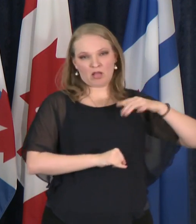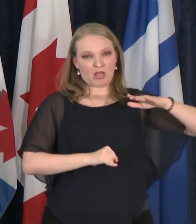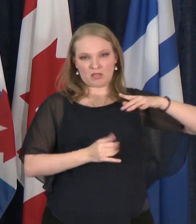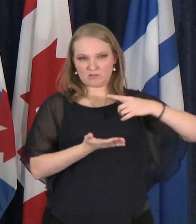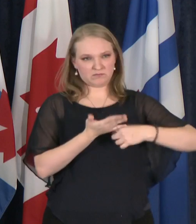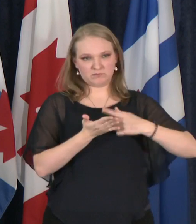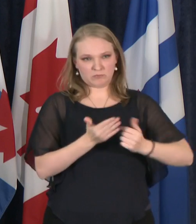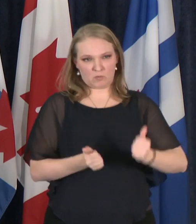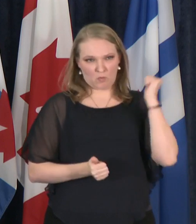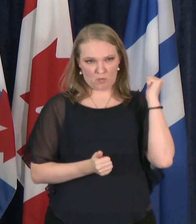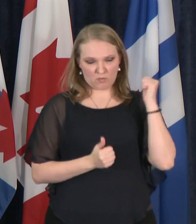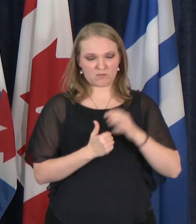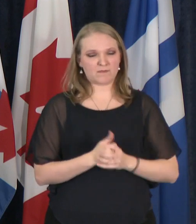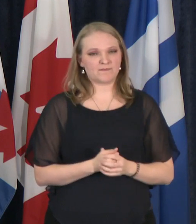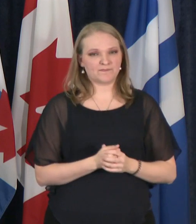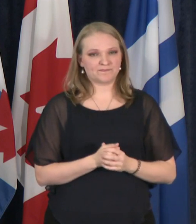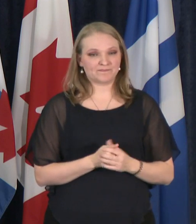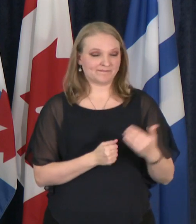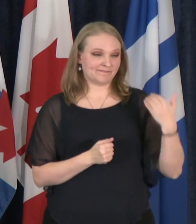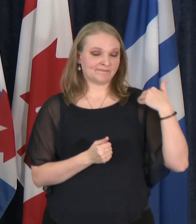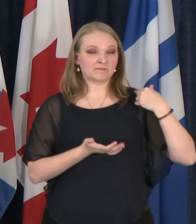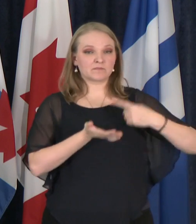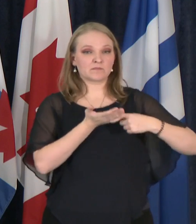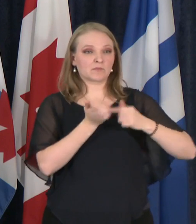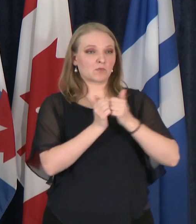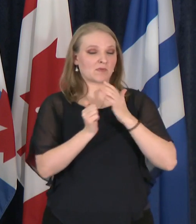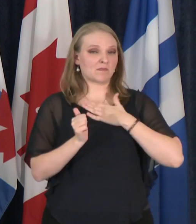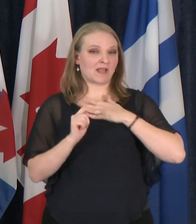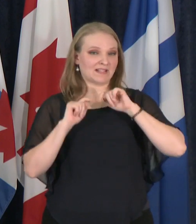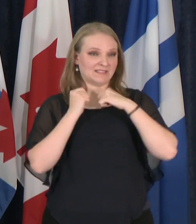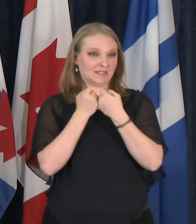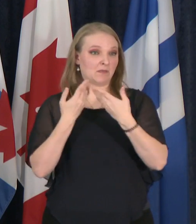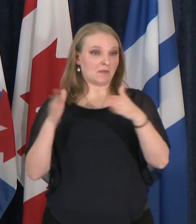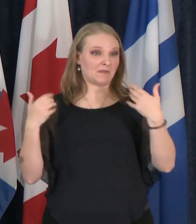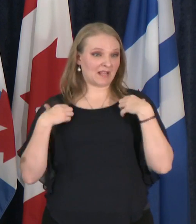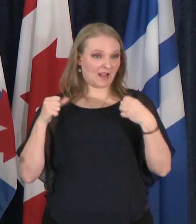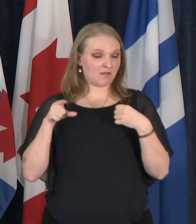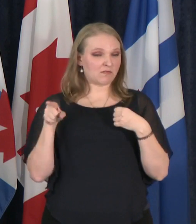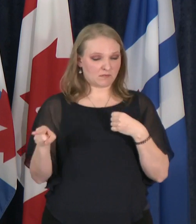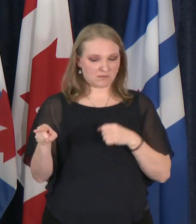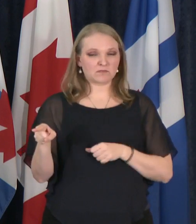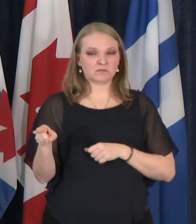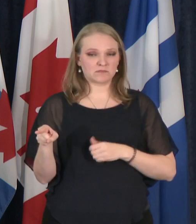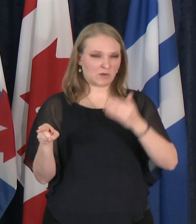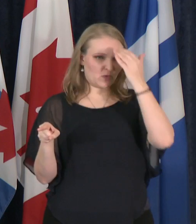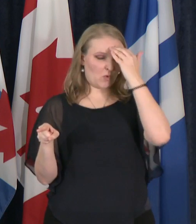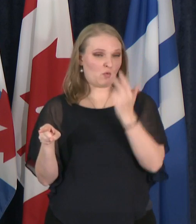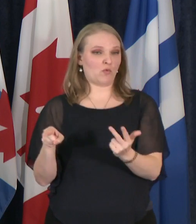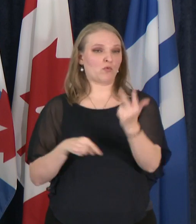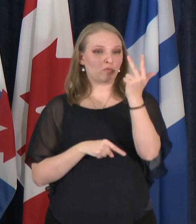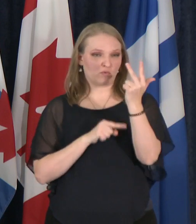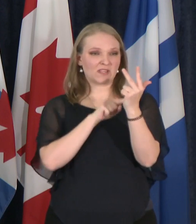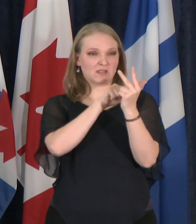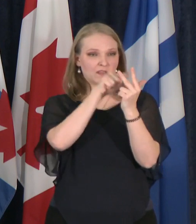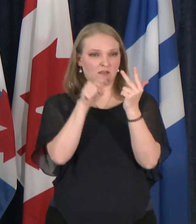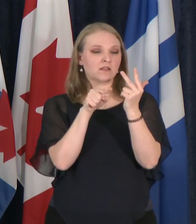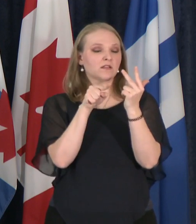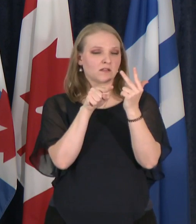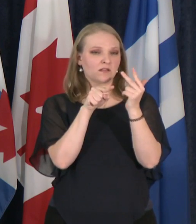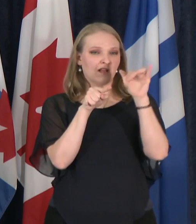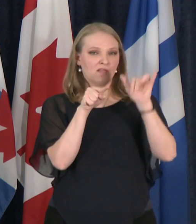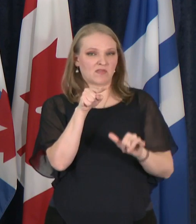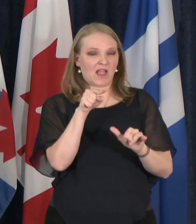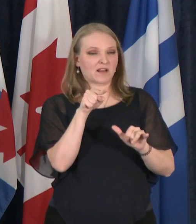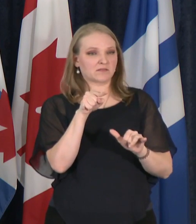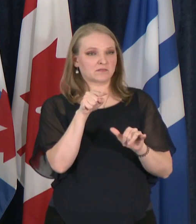At last conversation with the team back at Toronto Public Health, I do know of 3 cases for which links could